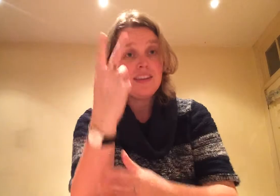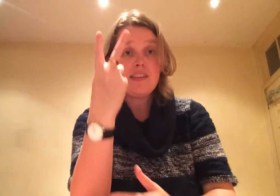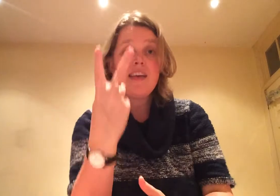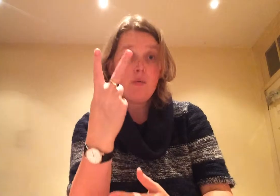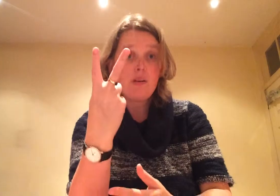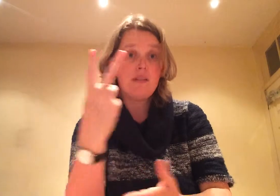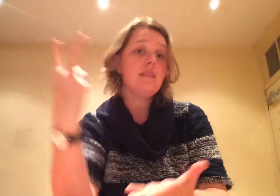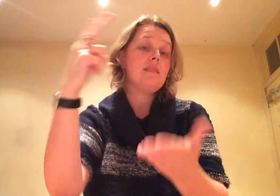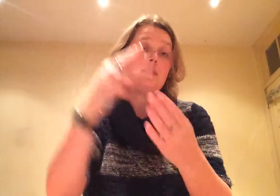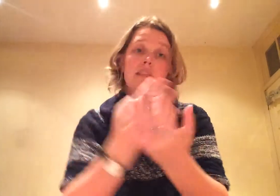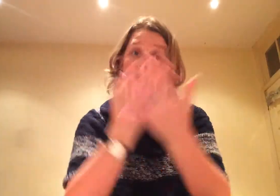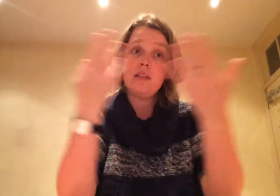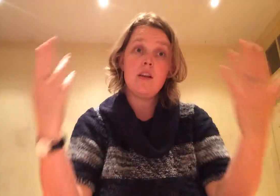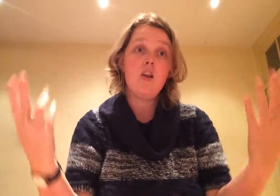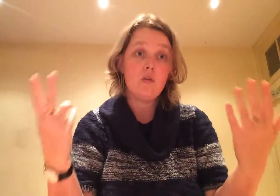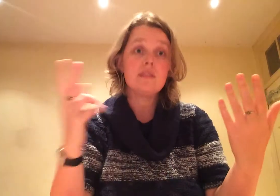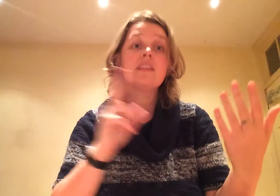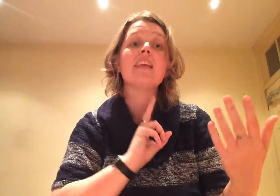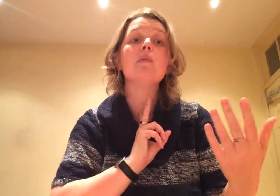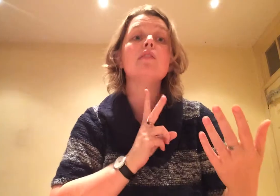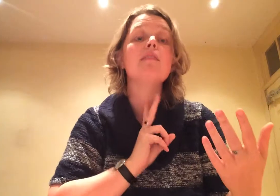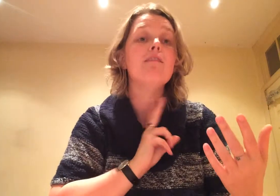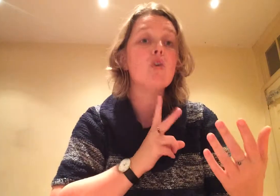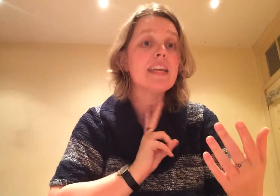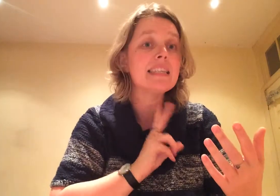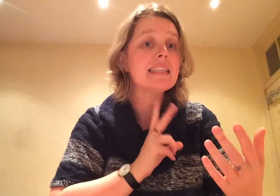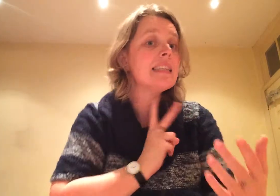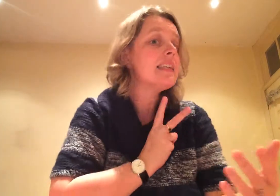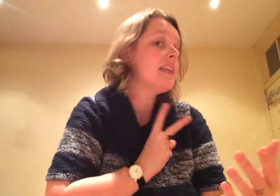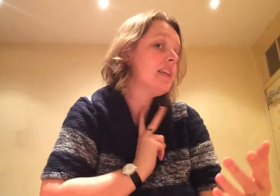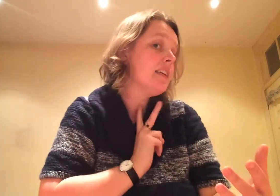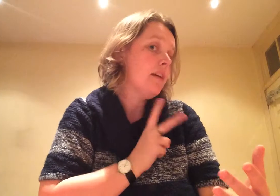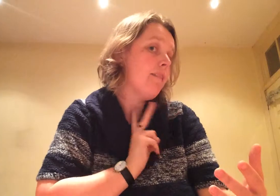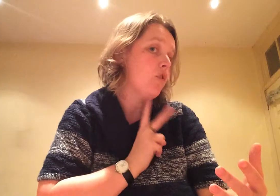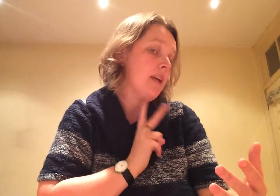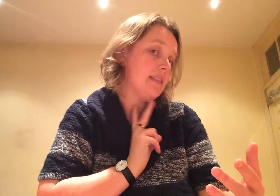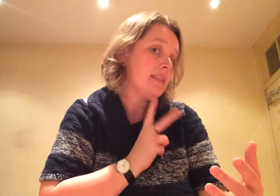So that one is, there's lots, like we use voice,